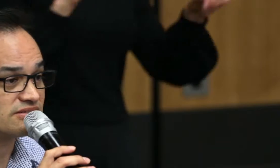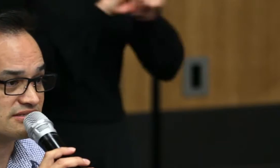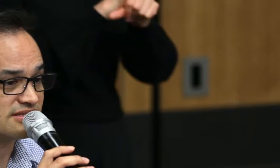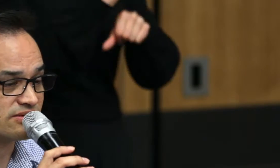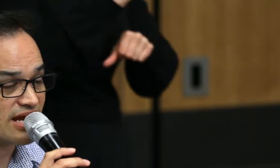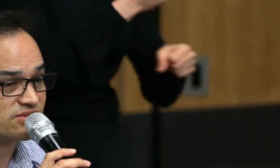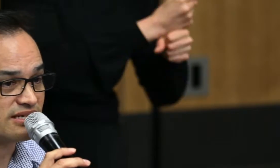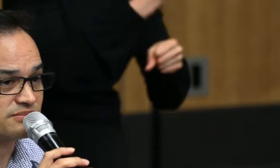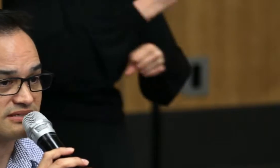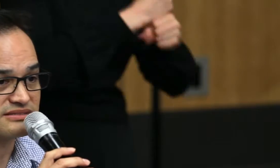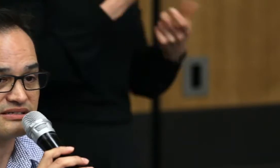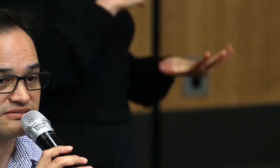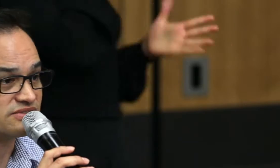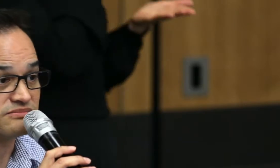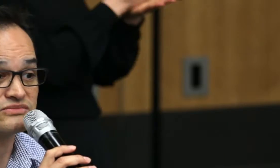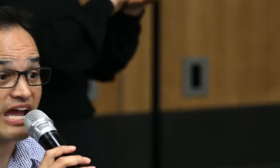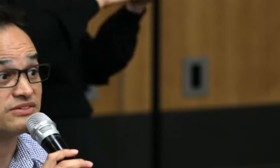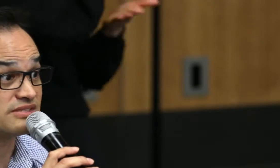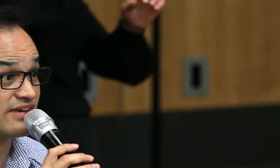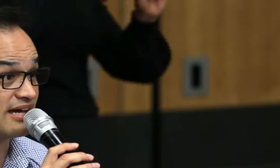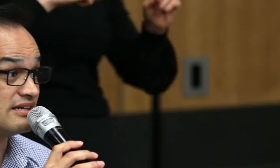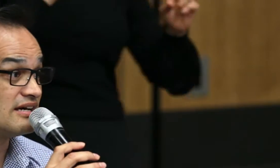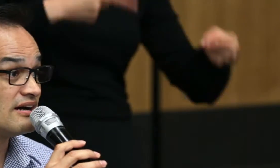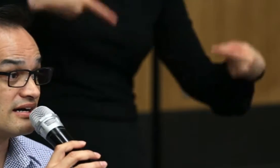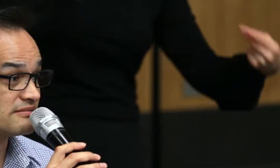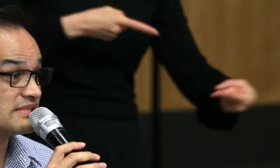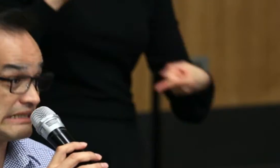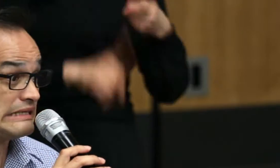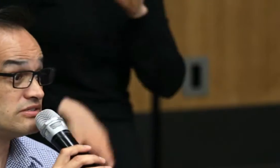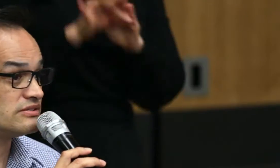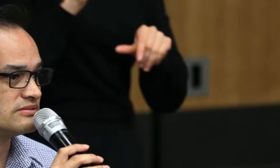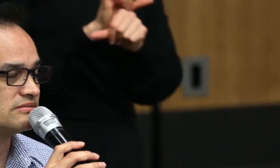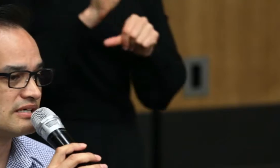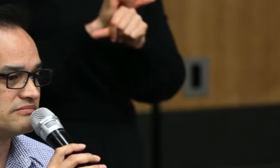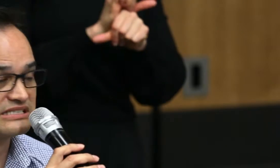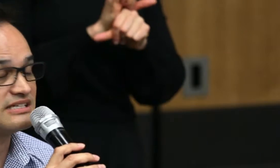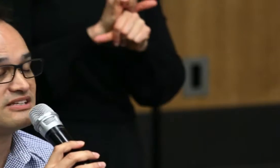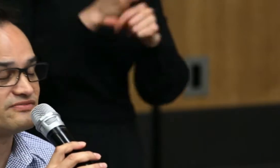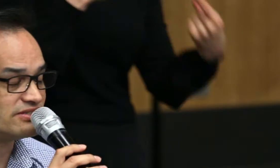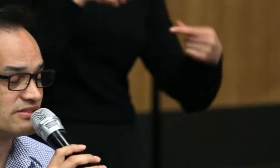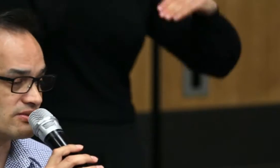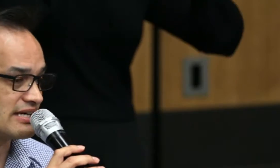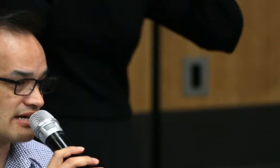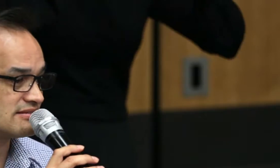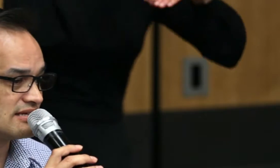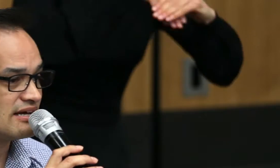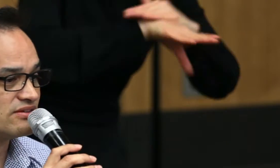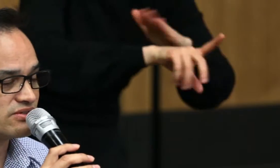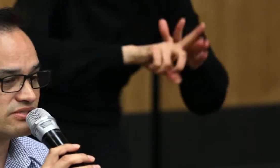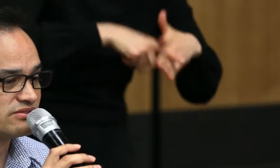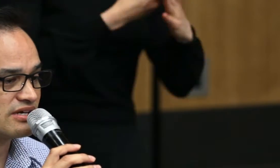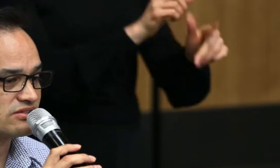2 years since they were graduated because of some challenges they've had getting into just getting their foot in the door, I